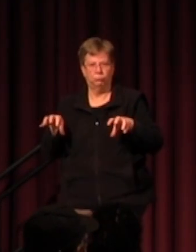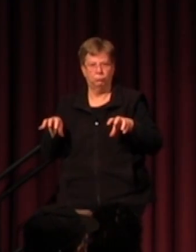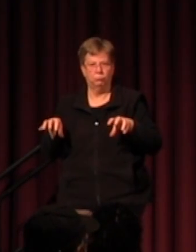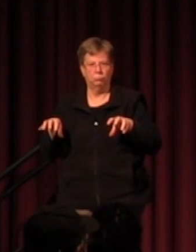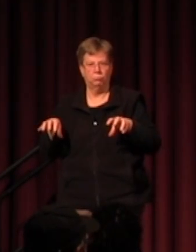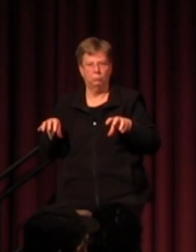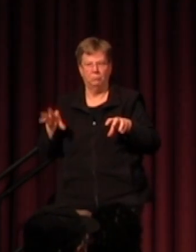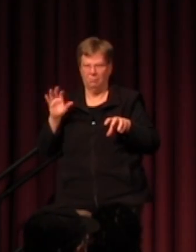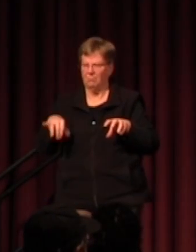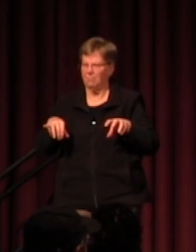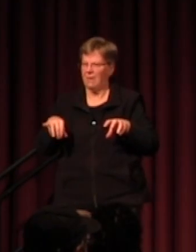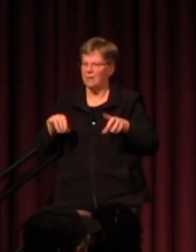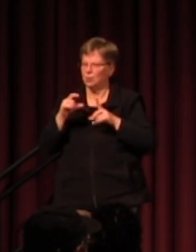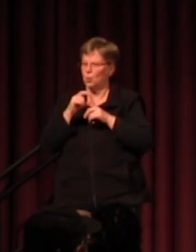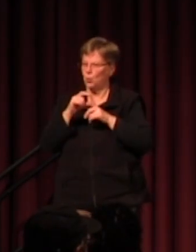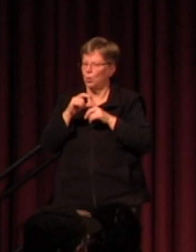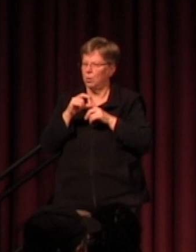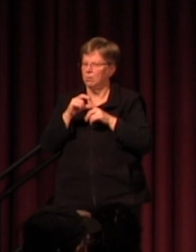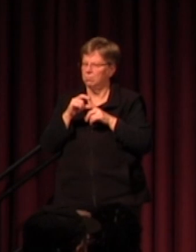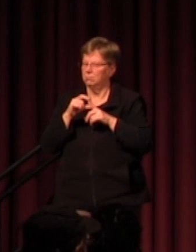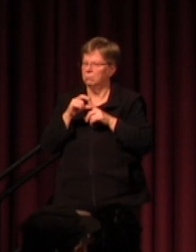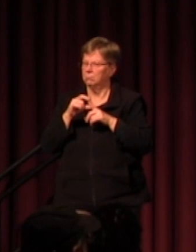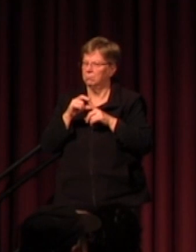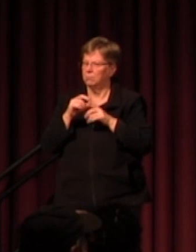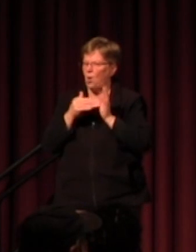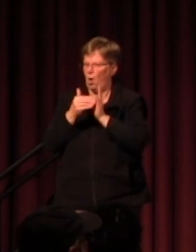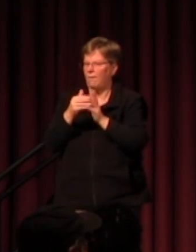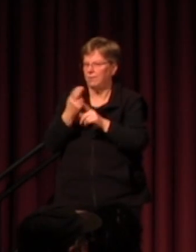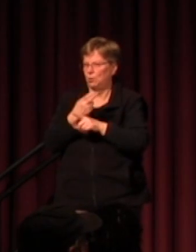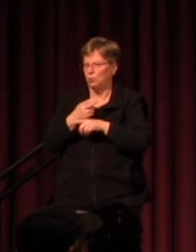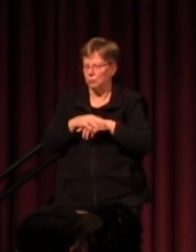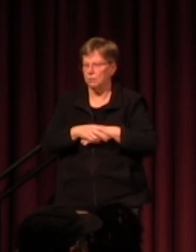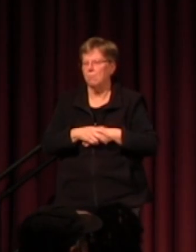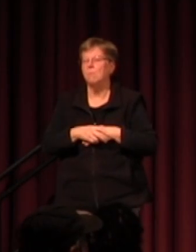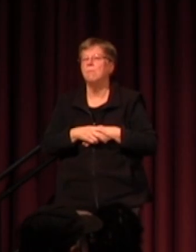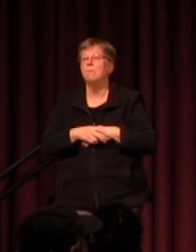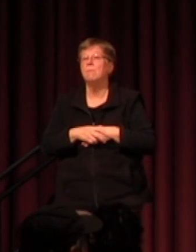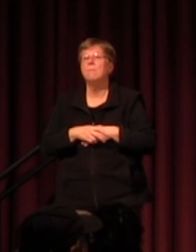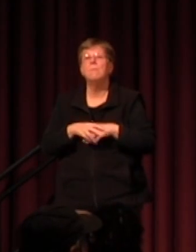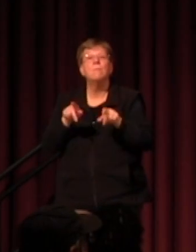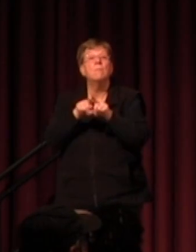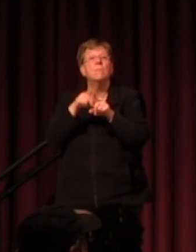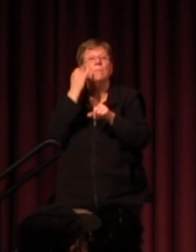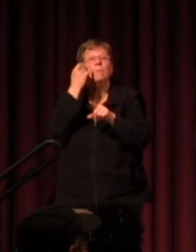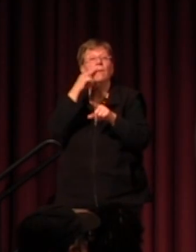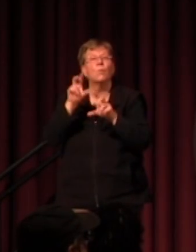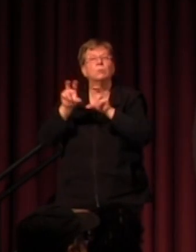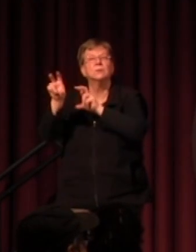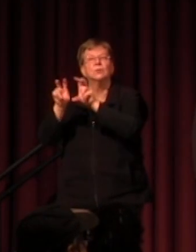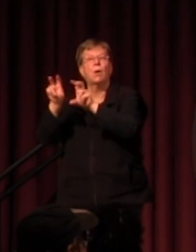That's where the term equity is primarily used. The same is true in the stock market.